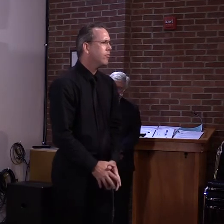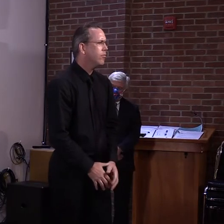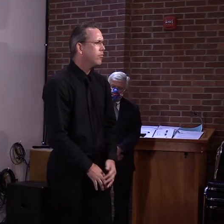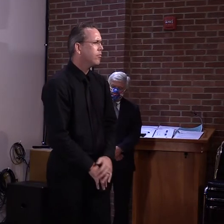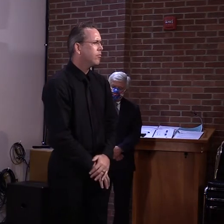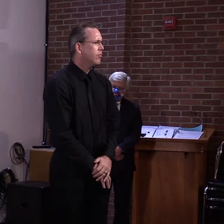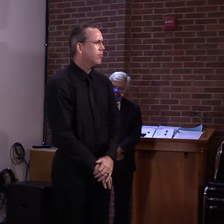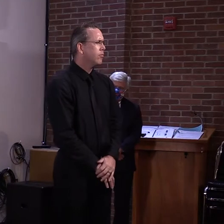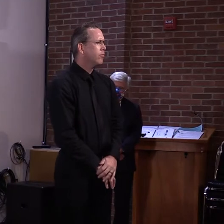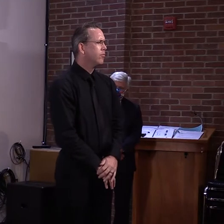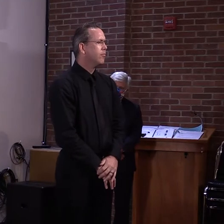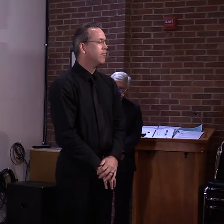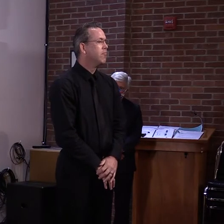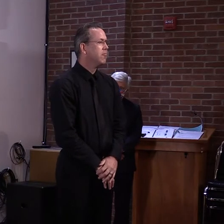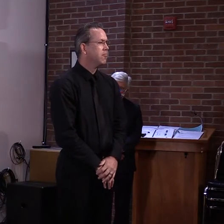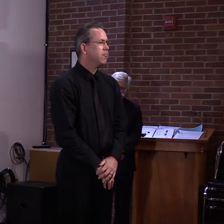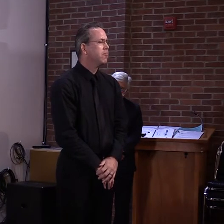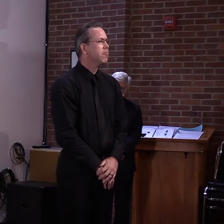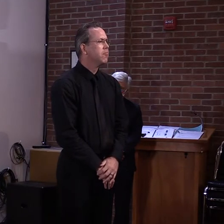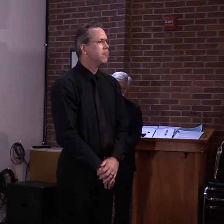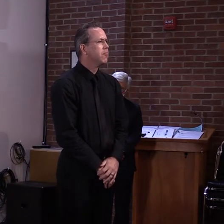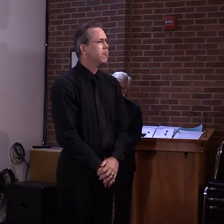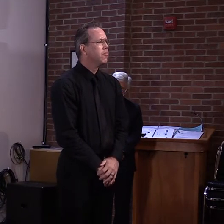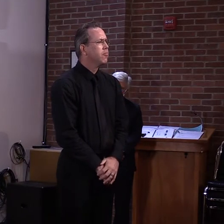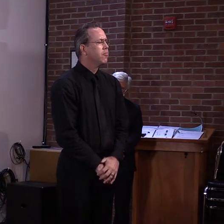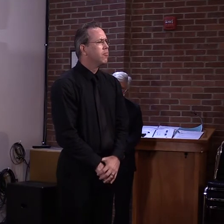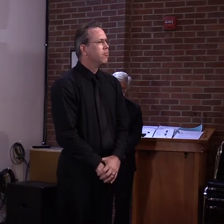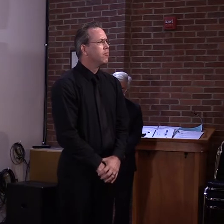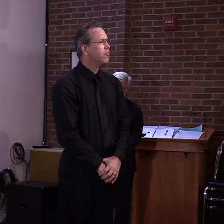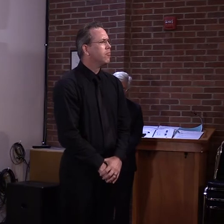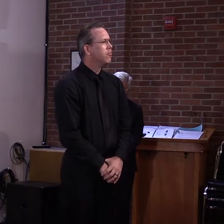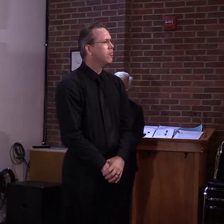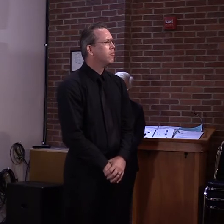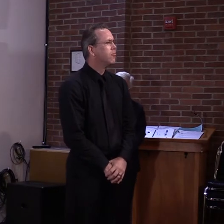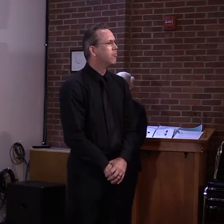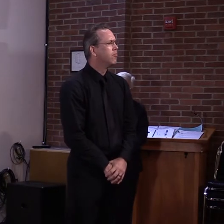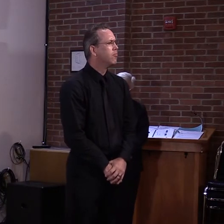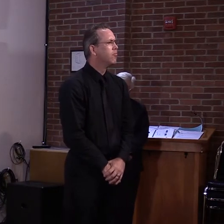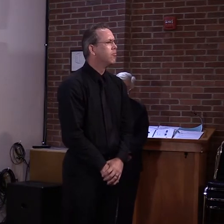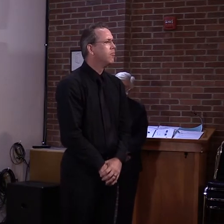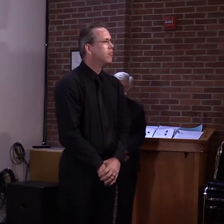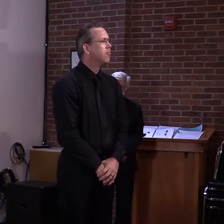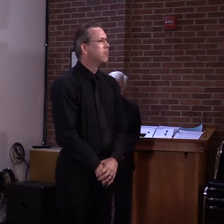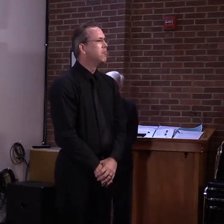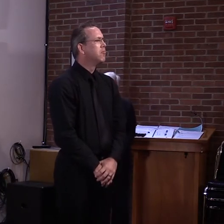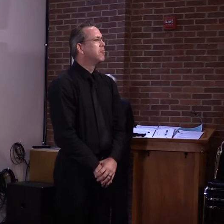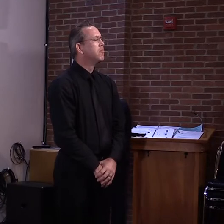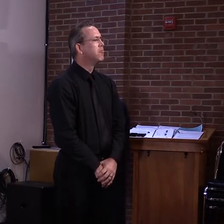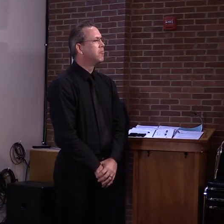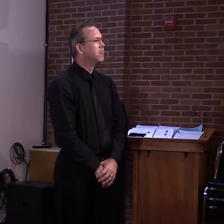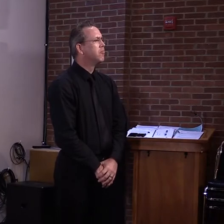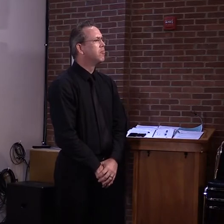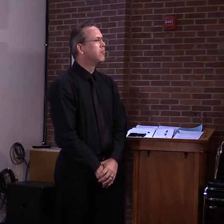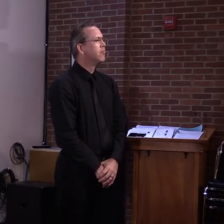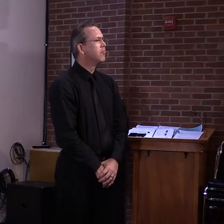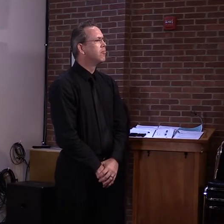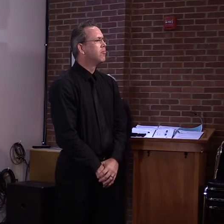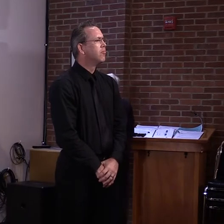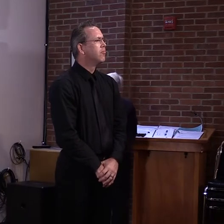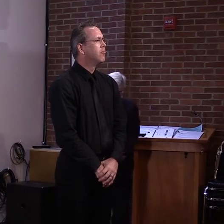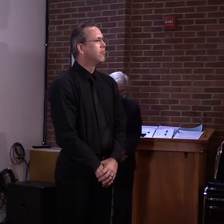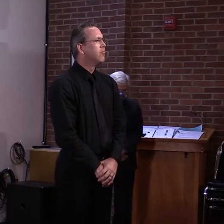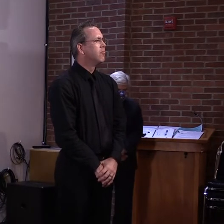or staff member, and I didn't sense any fear on campus at all. It seemed almost normal,